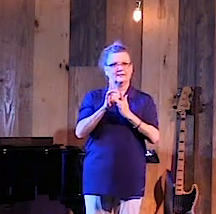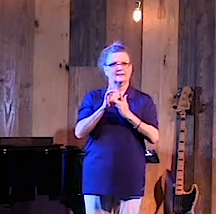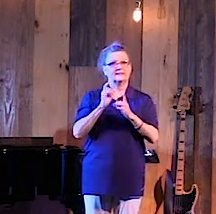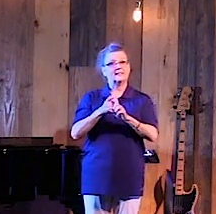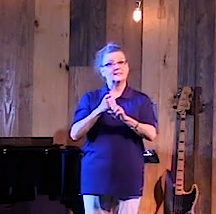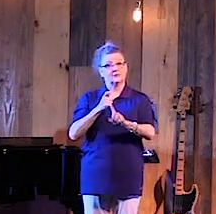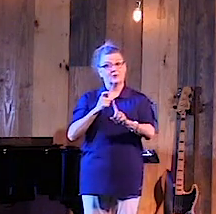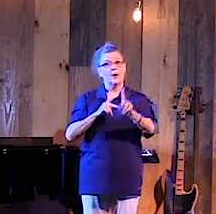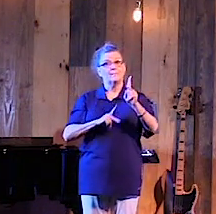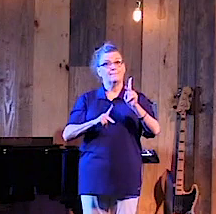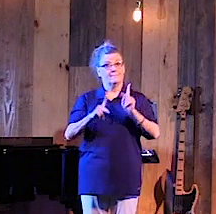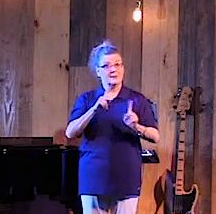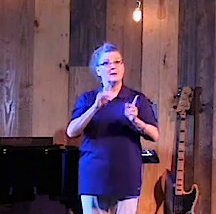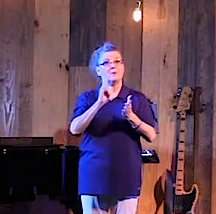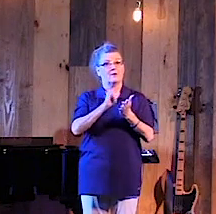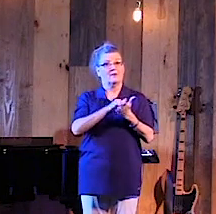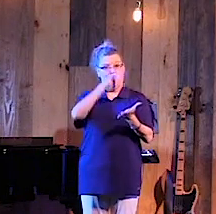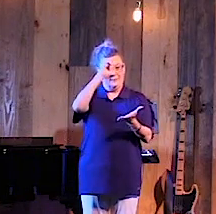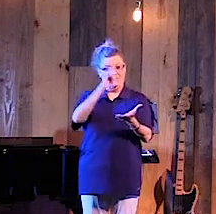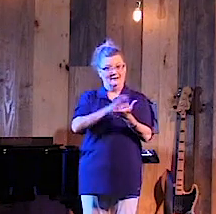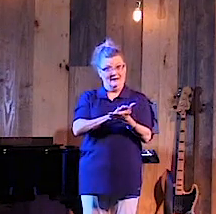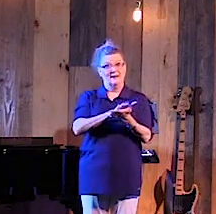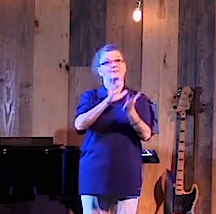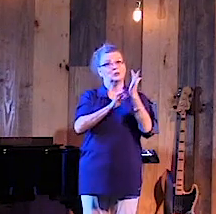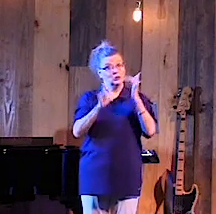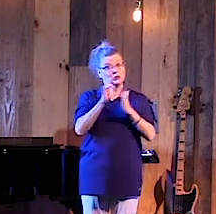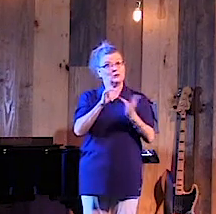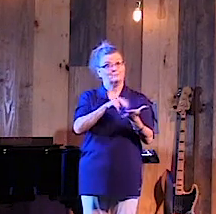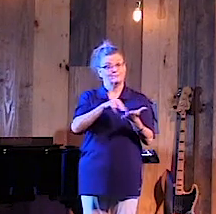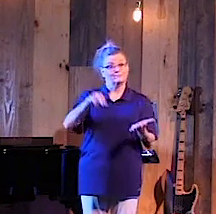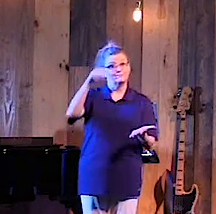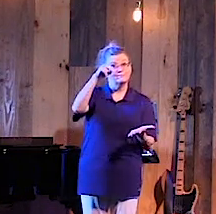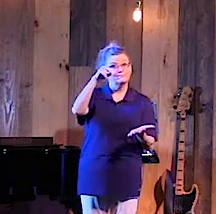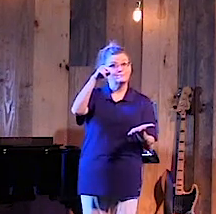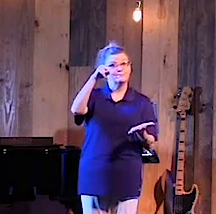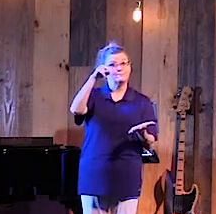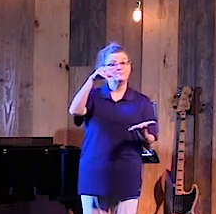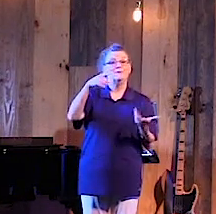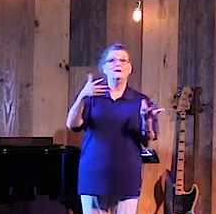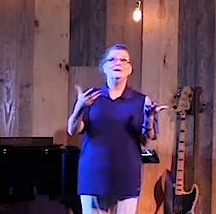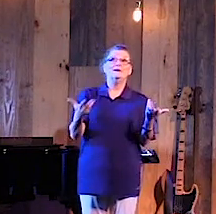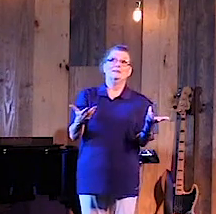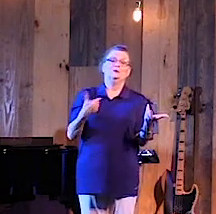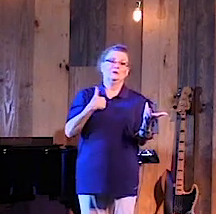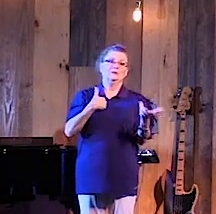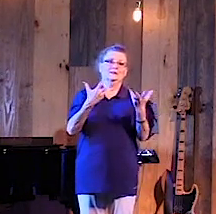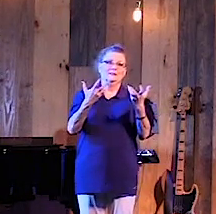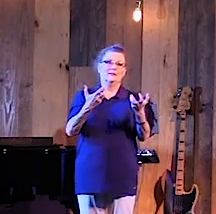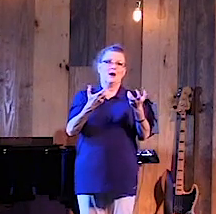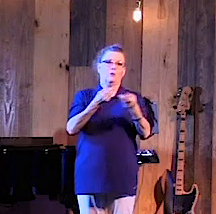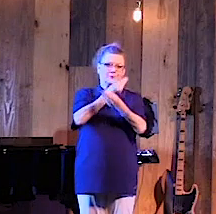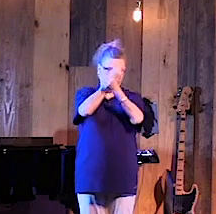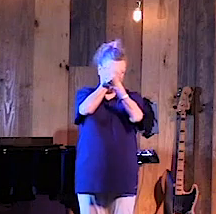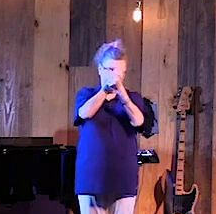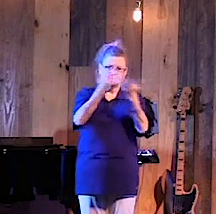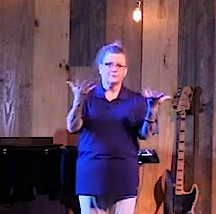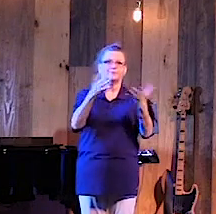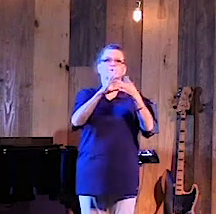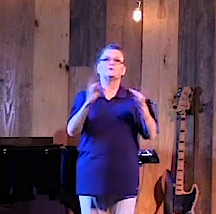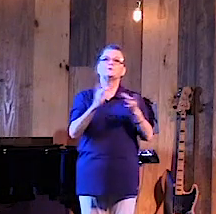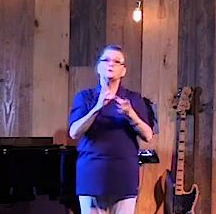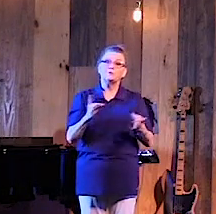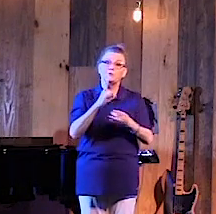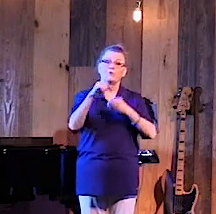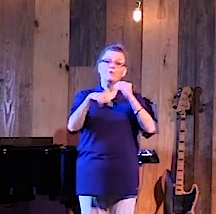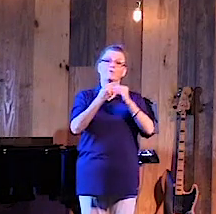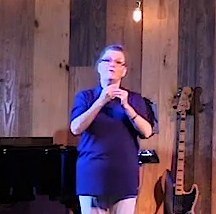that Jesus rose from the dead. So in light of that, I want to share with you a story that Jesus told a group of